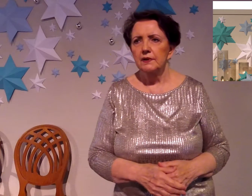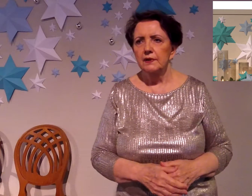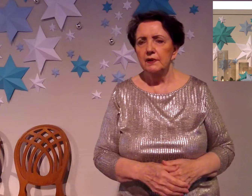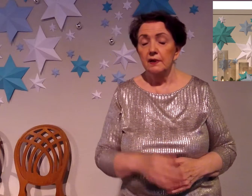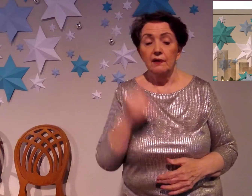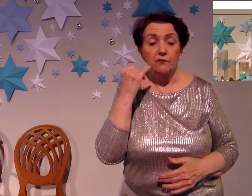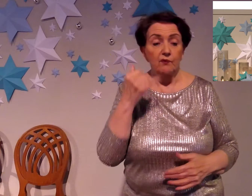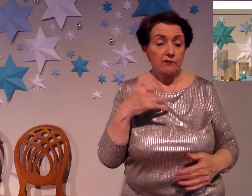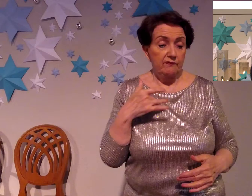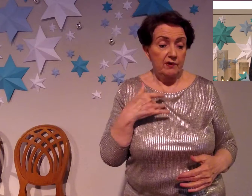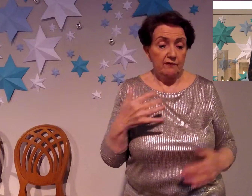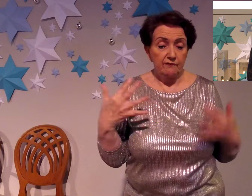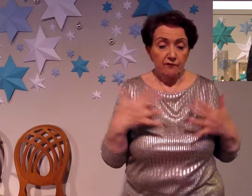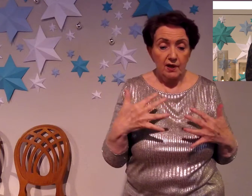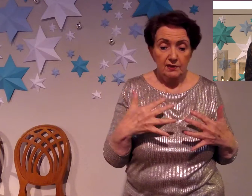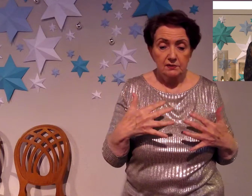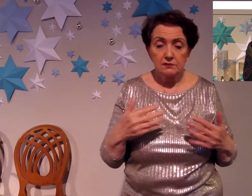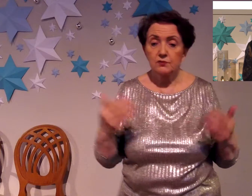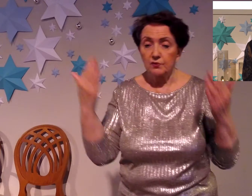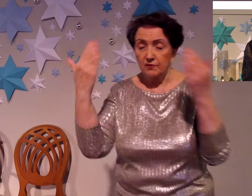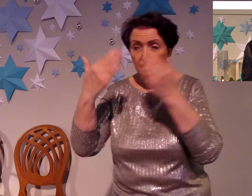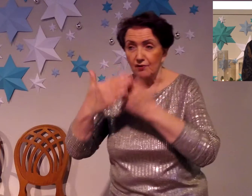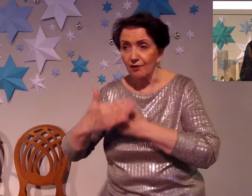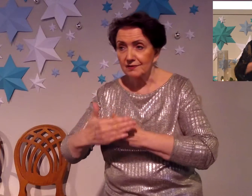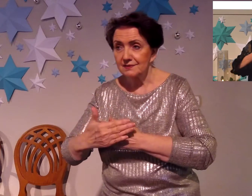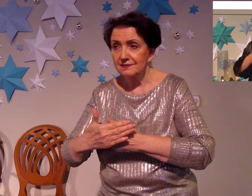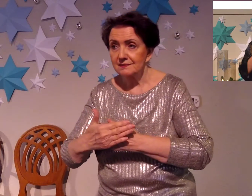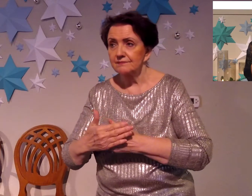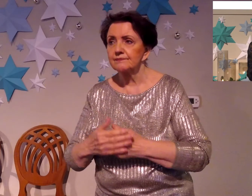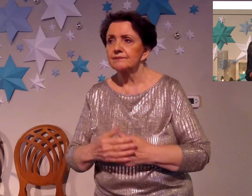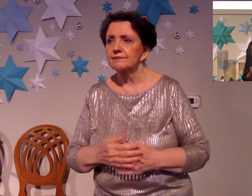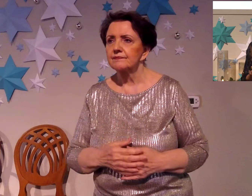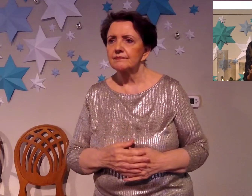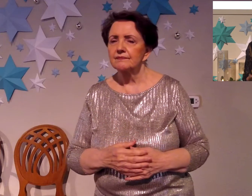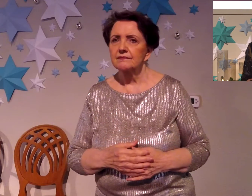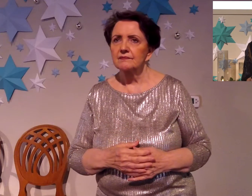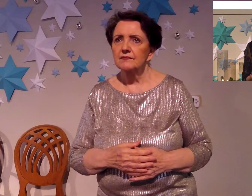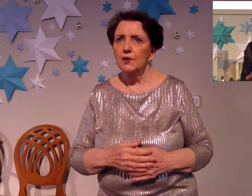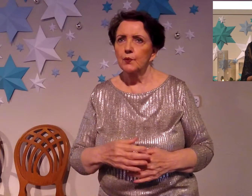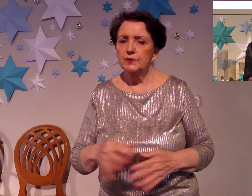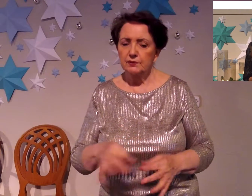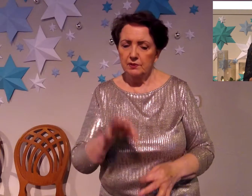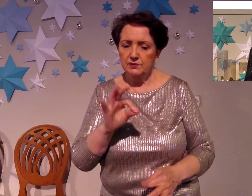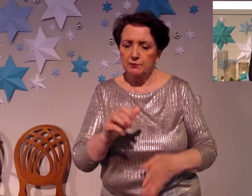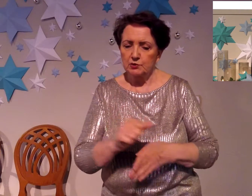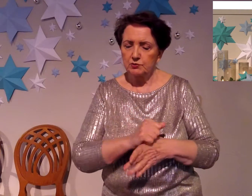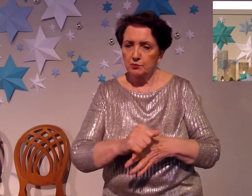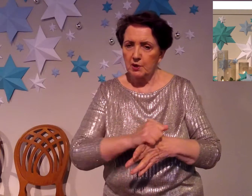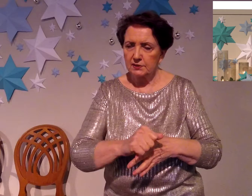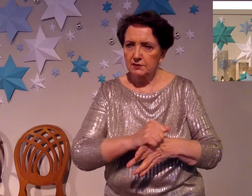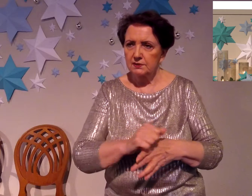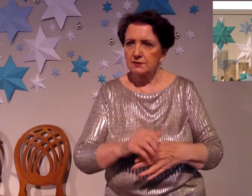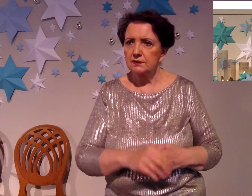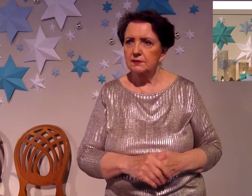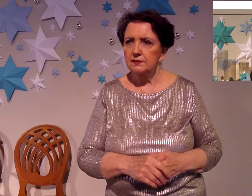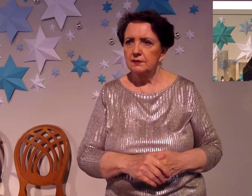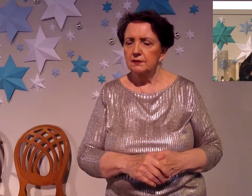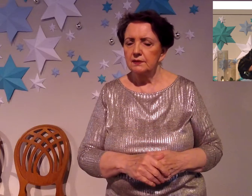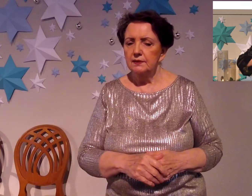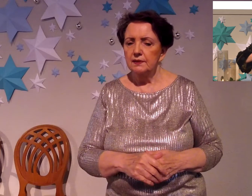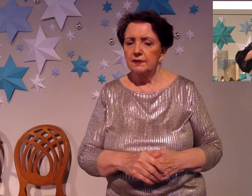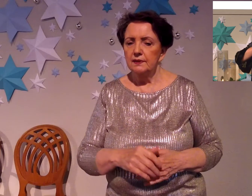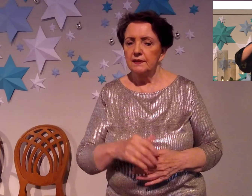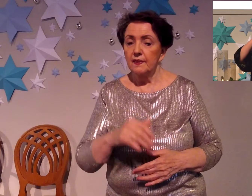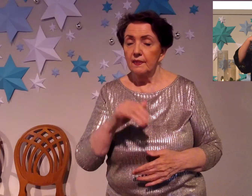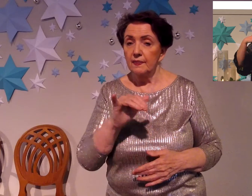frightened, when we are in the dark. Right? And so the labyrinth invites us, as we move into the labyrinth,